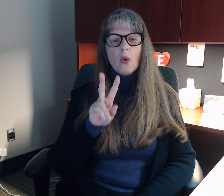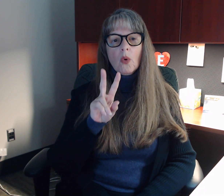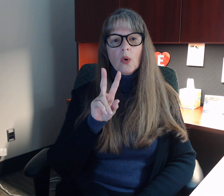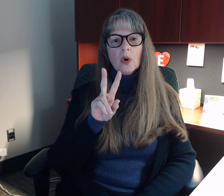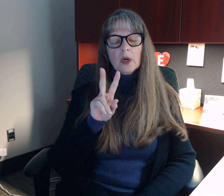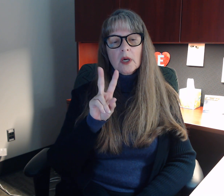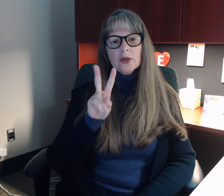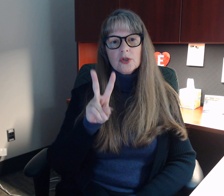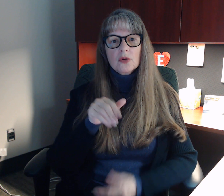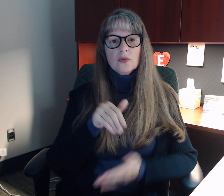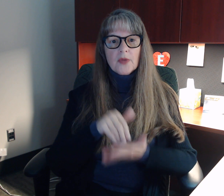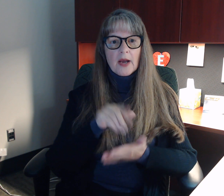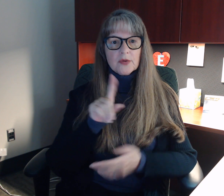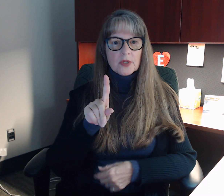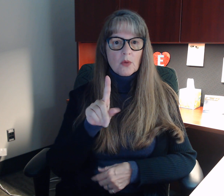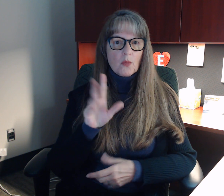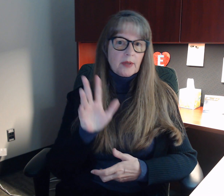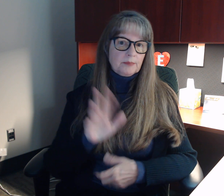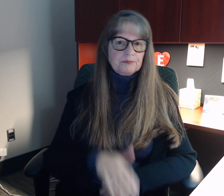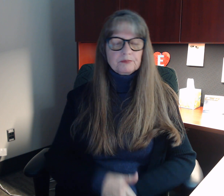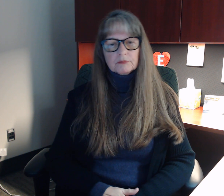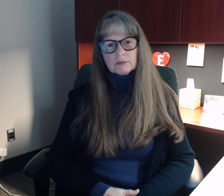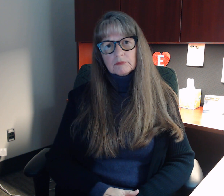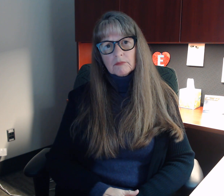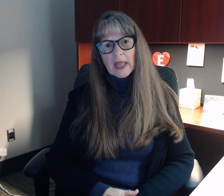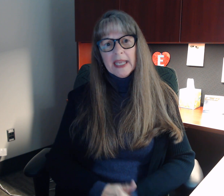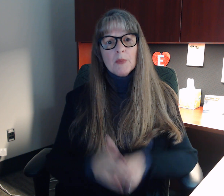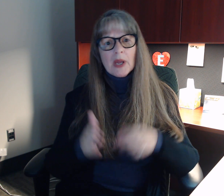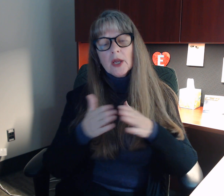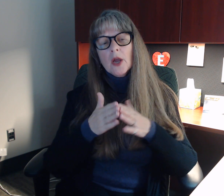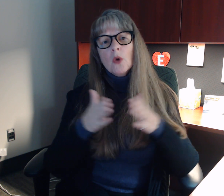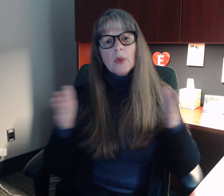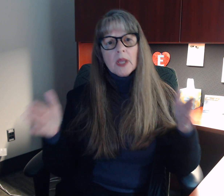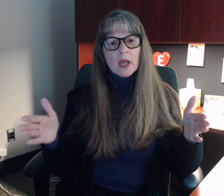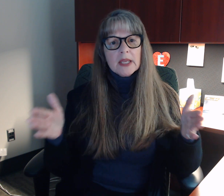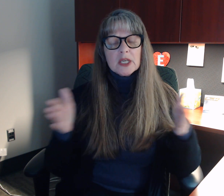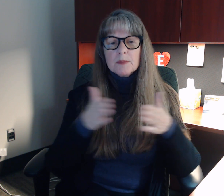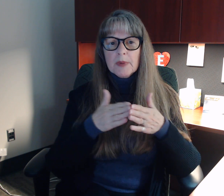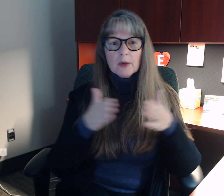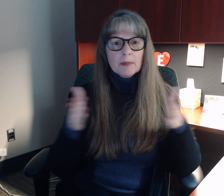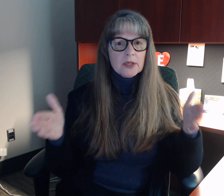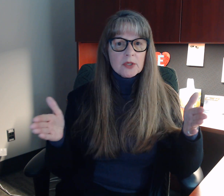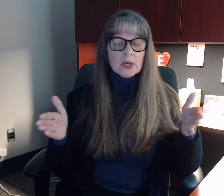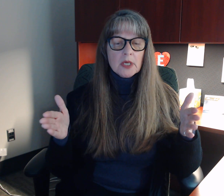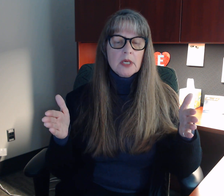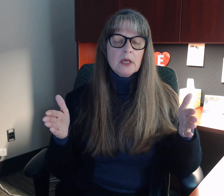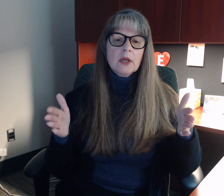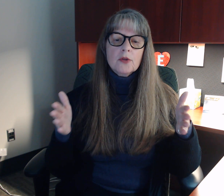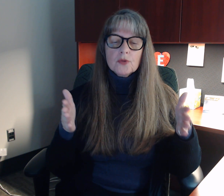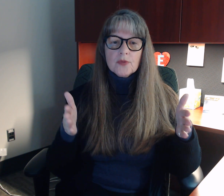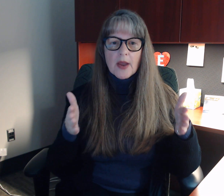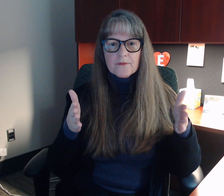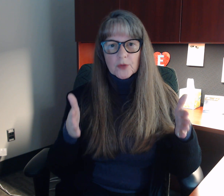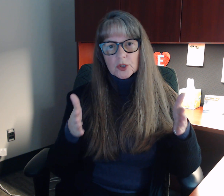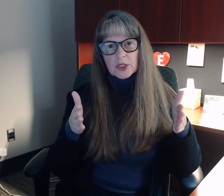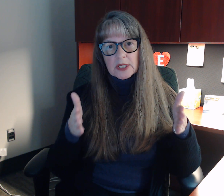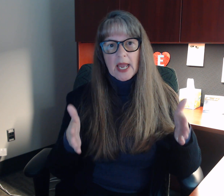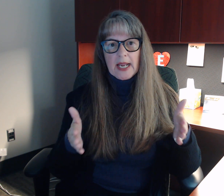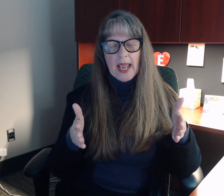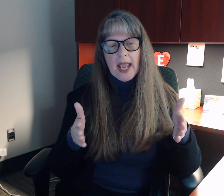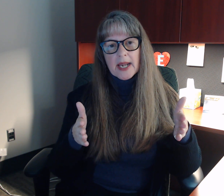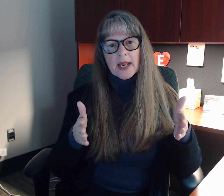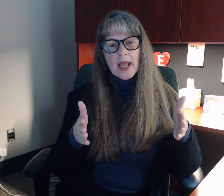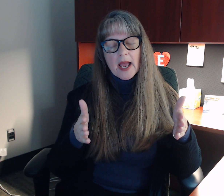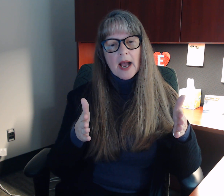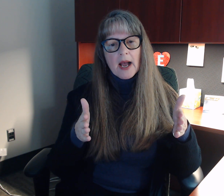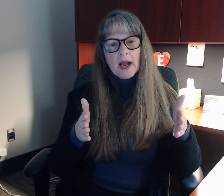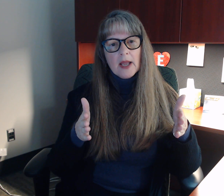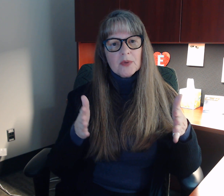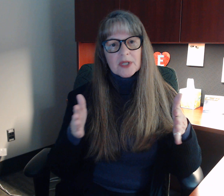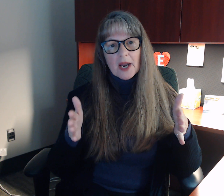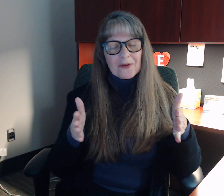or 2001. Anyway, we experimented through that first decade. It was not a